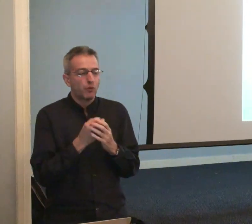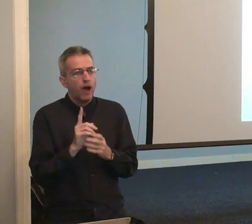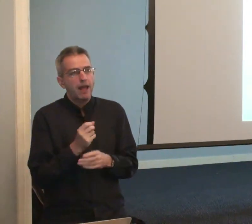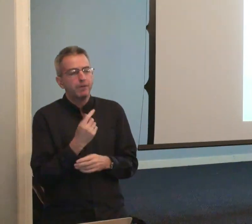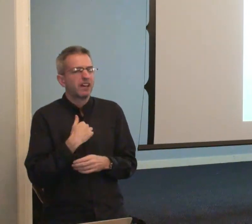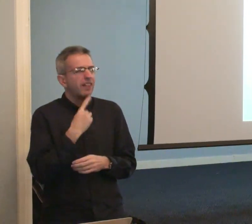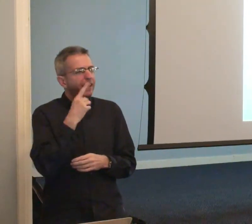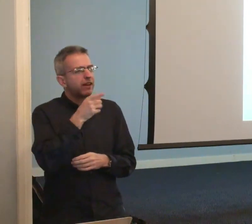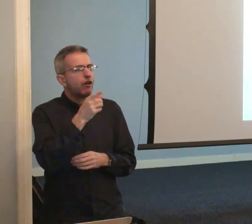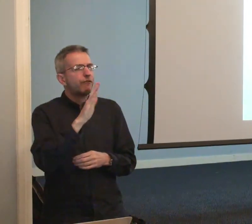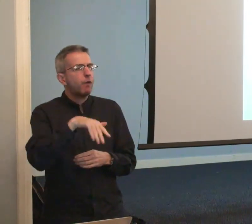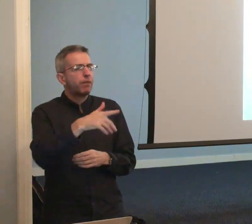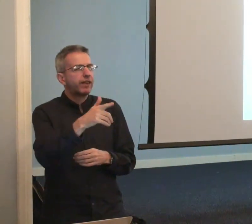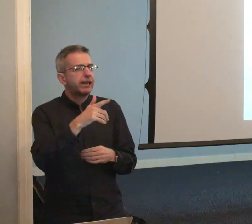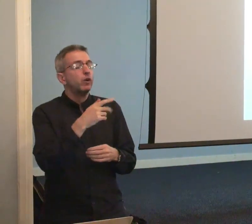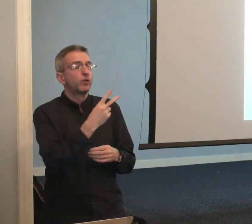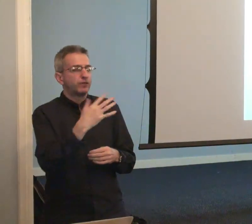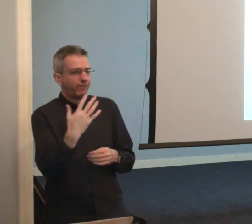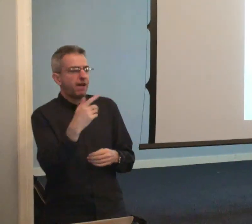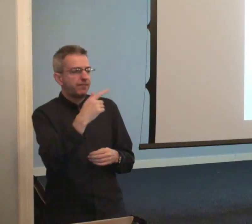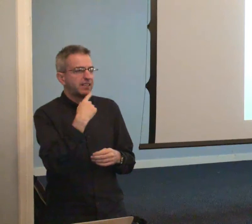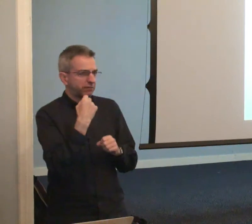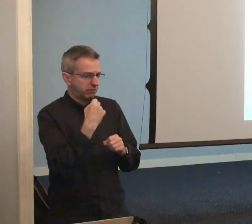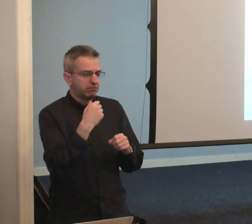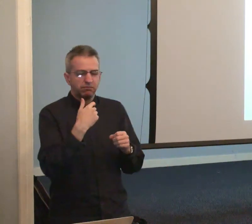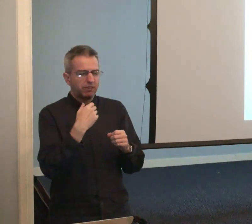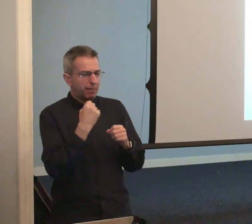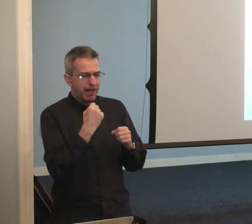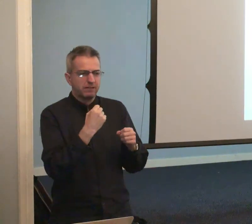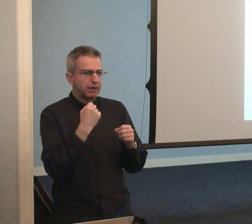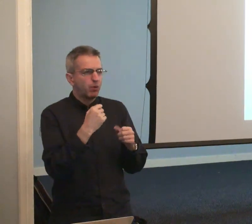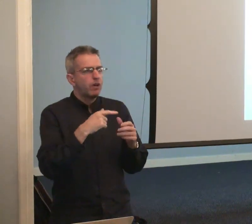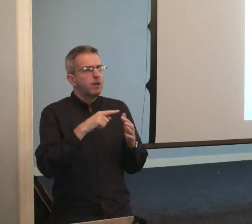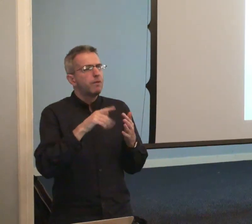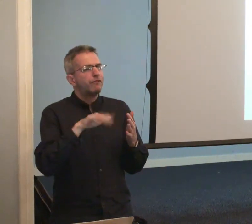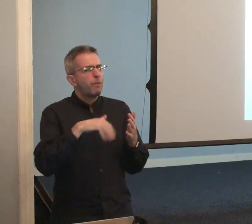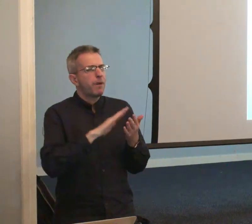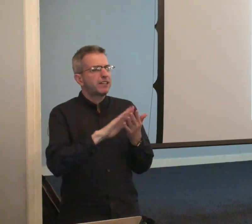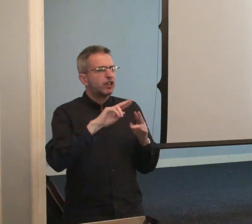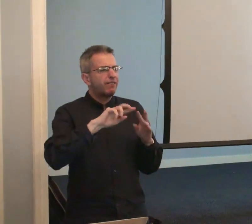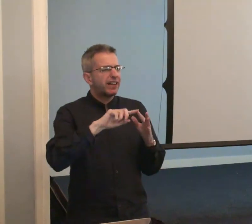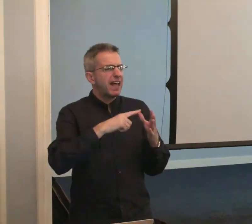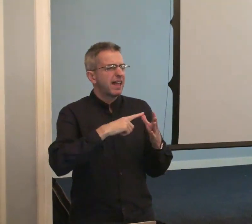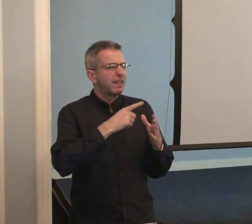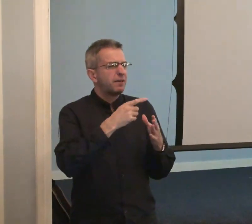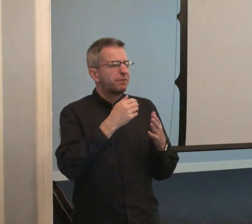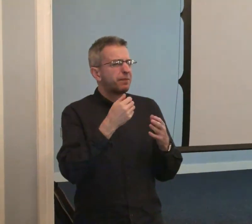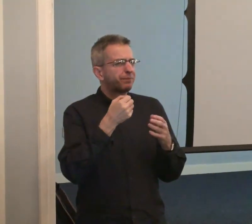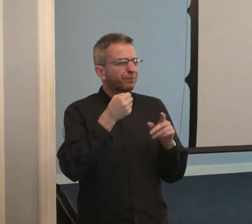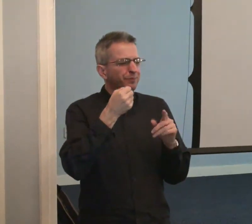That's a good question. When you say what happened after that in 2005 with the march and the campaign from the